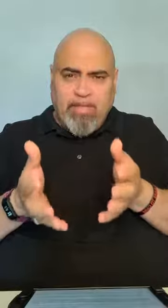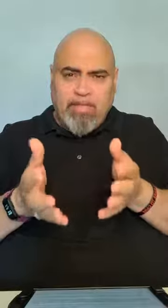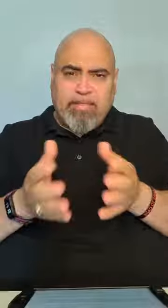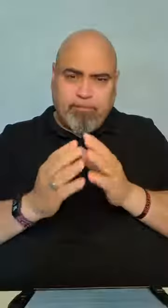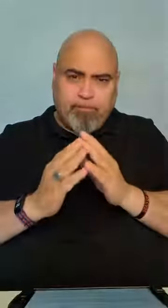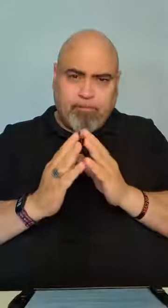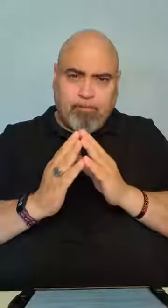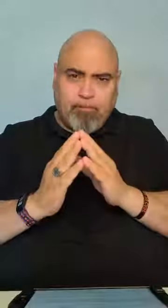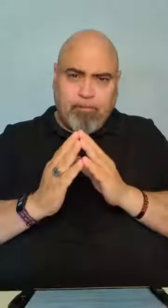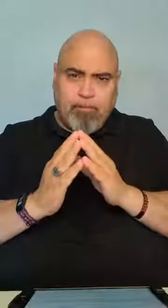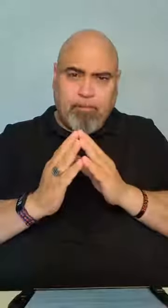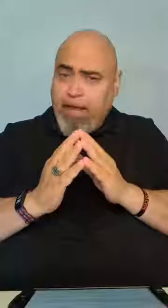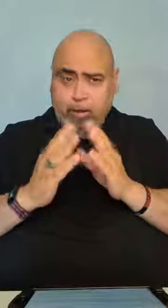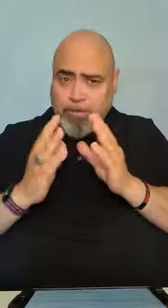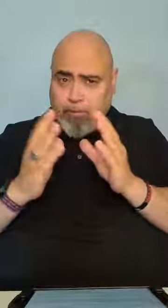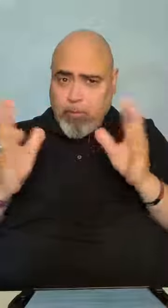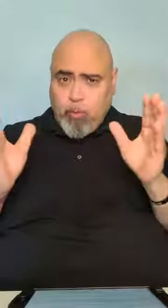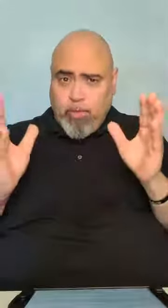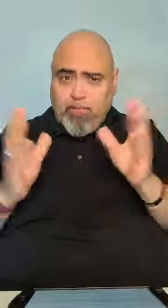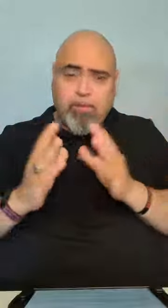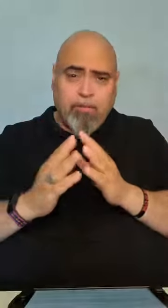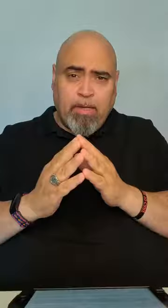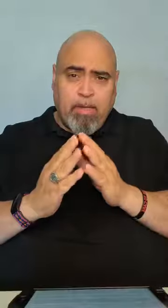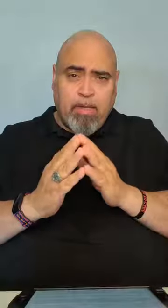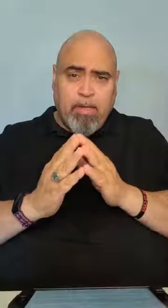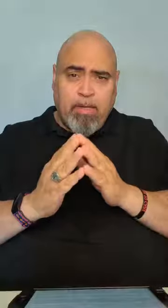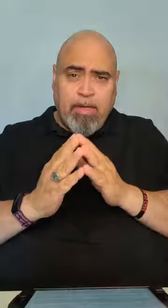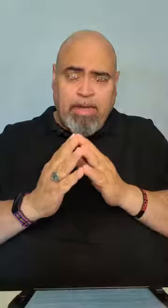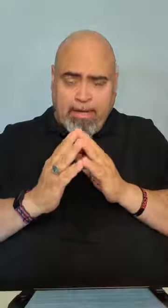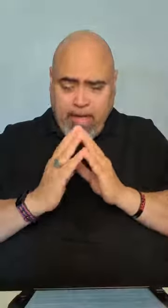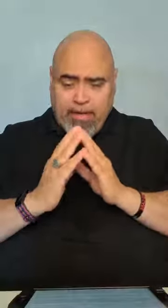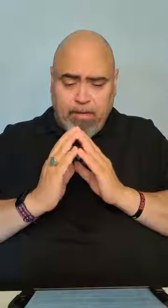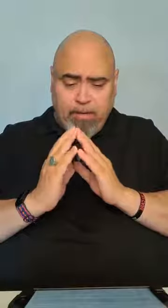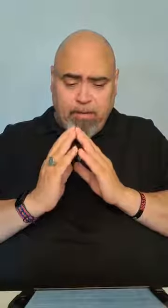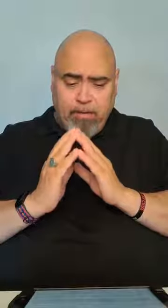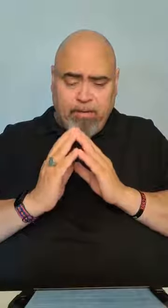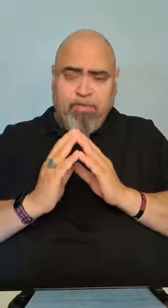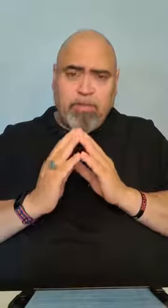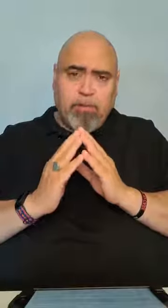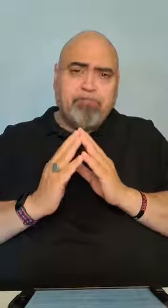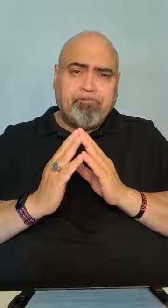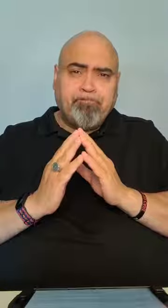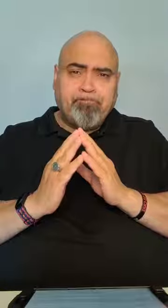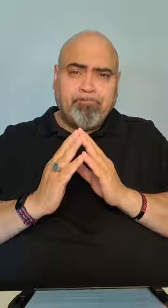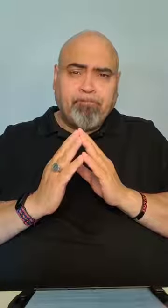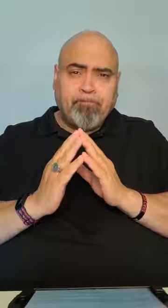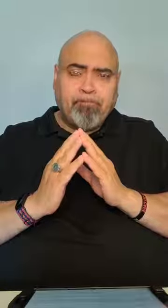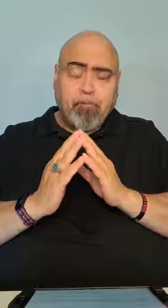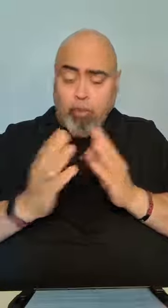things. Not on a spiritual level and not in the physical. We just